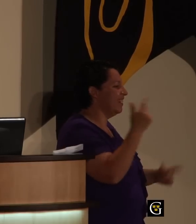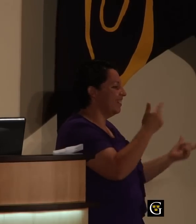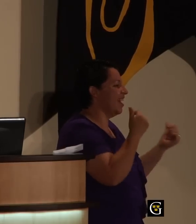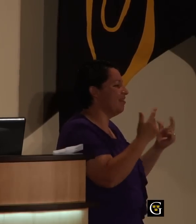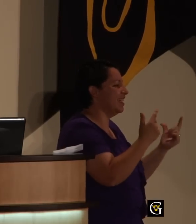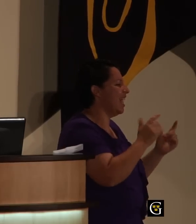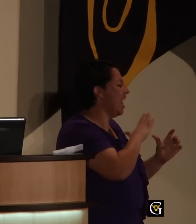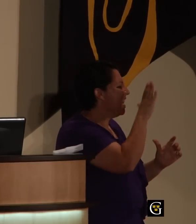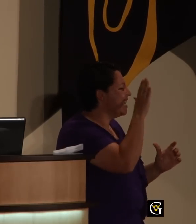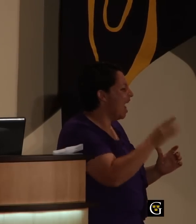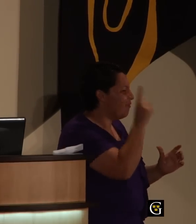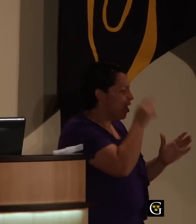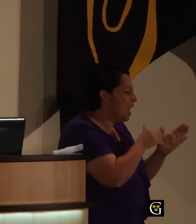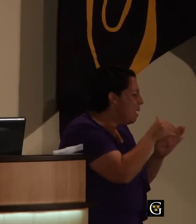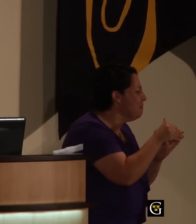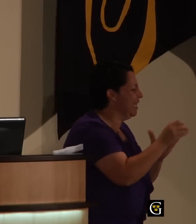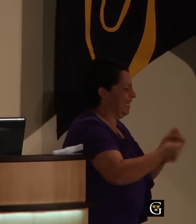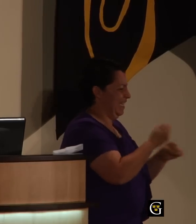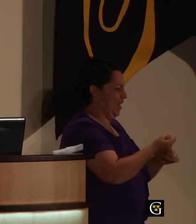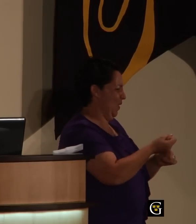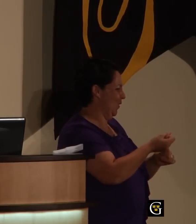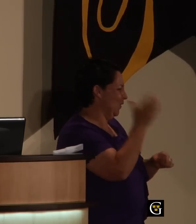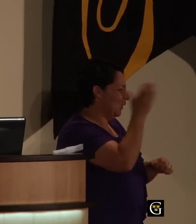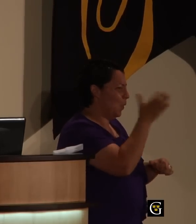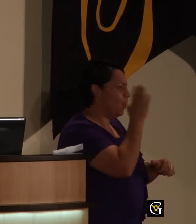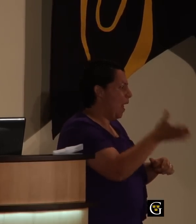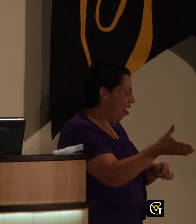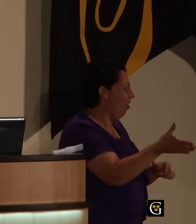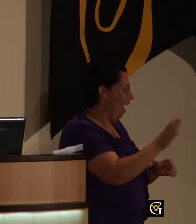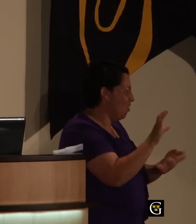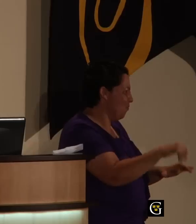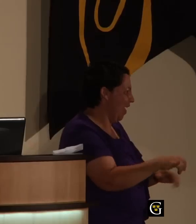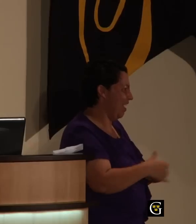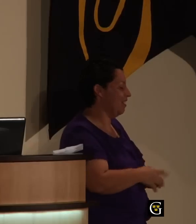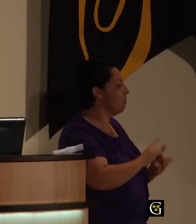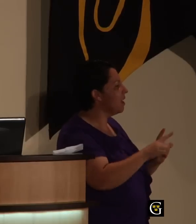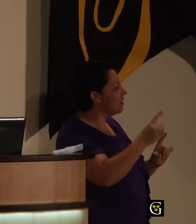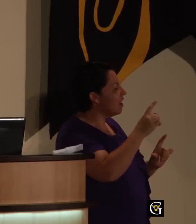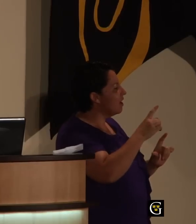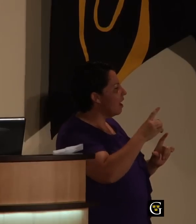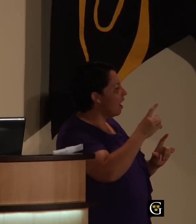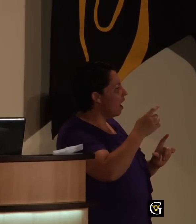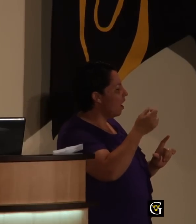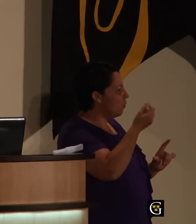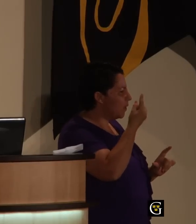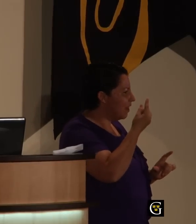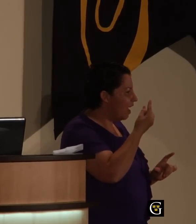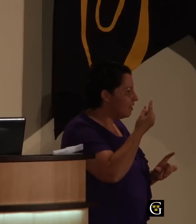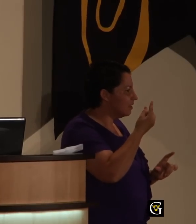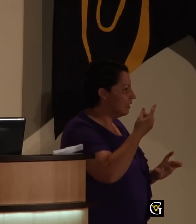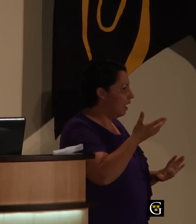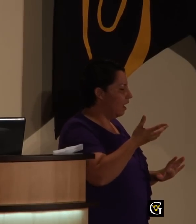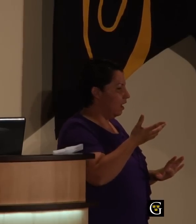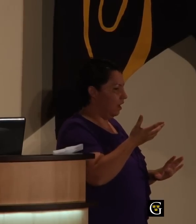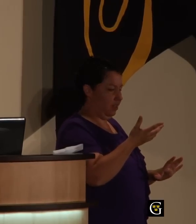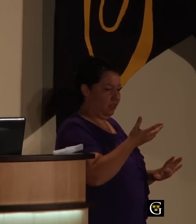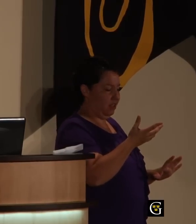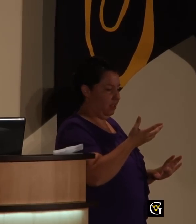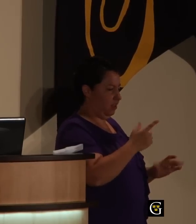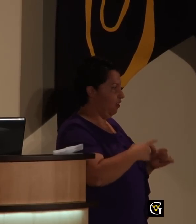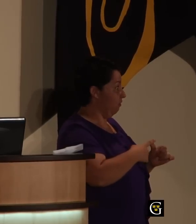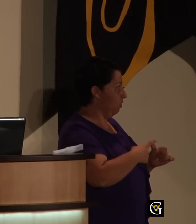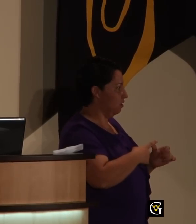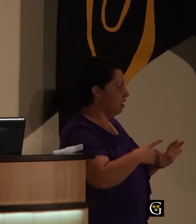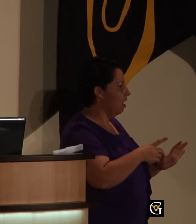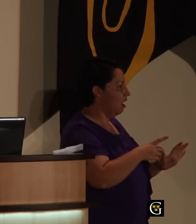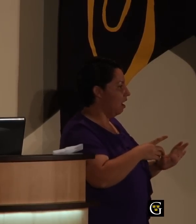Never in a million years am I going to do this. And then I realized that, first of all,